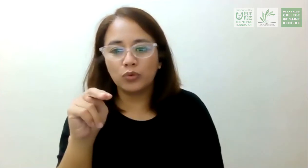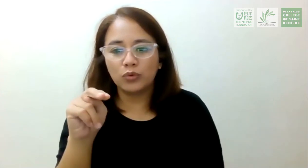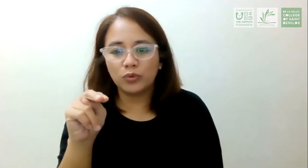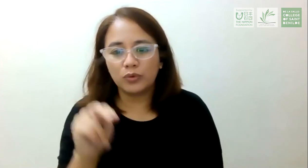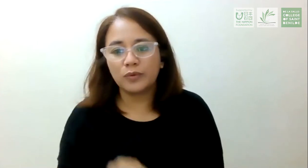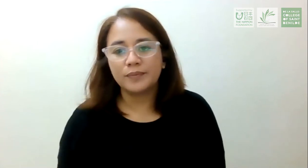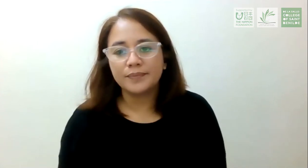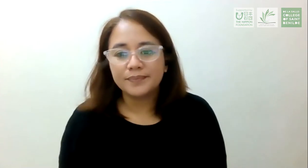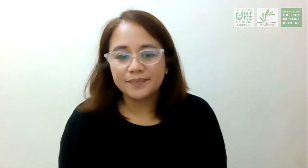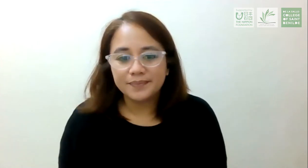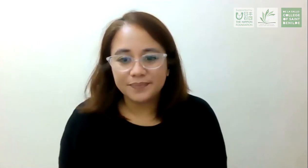But